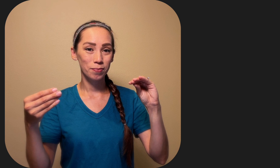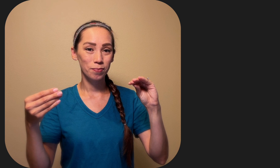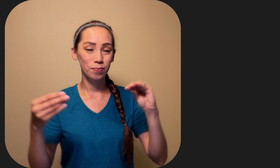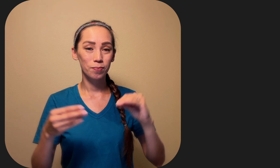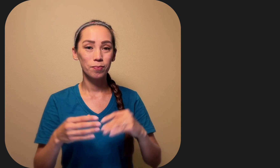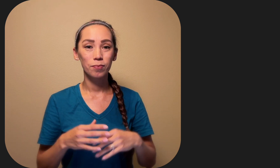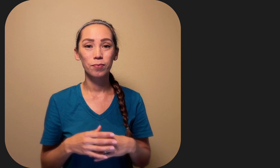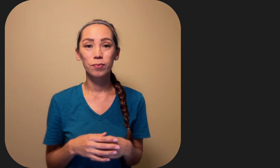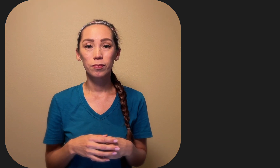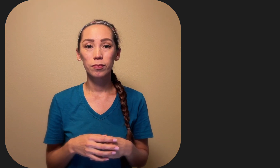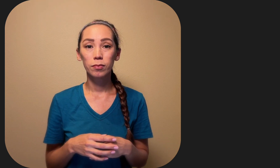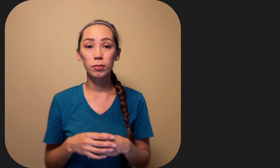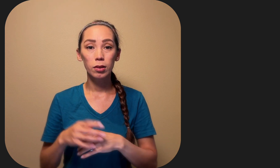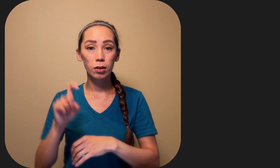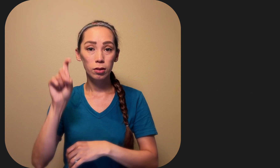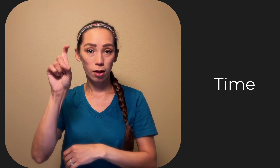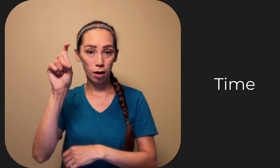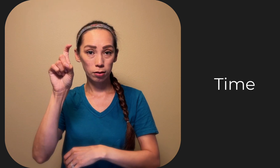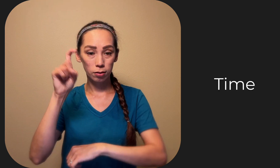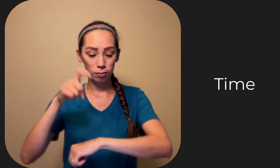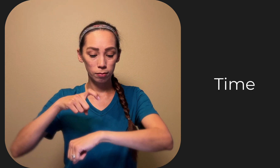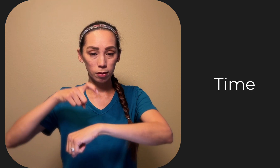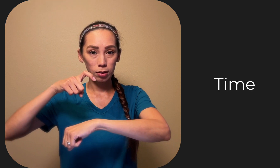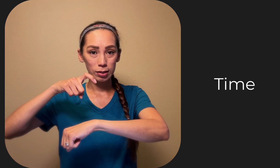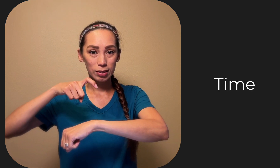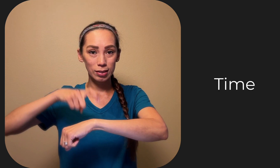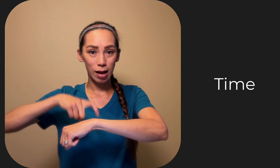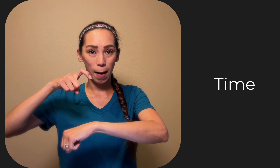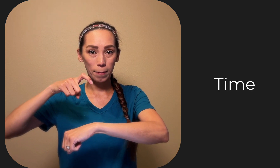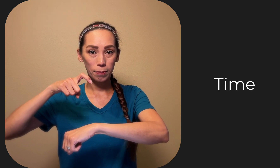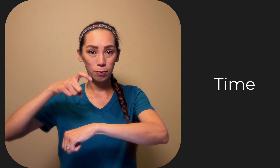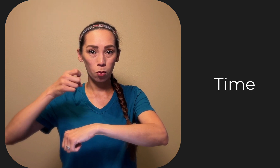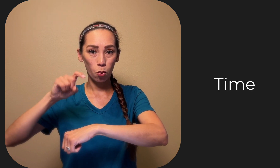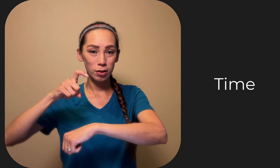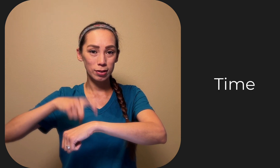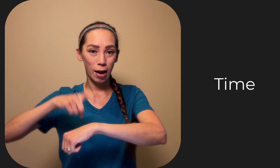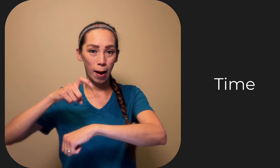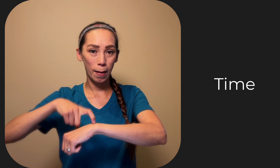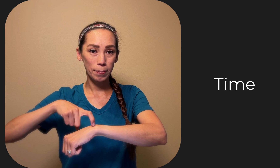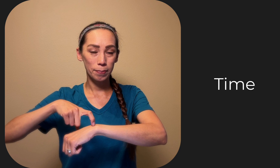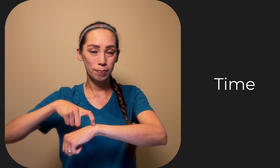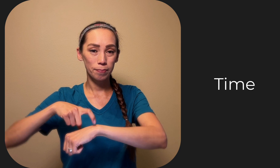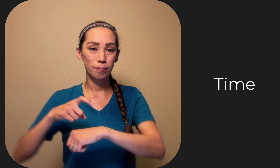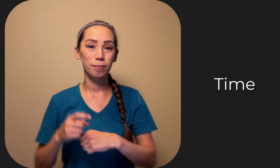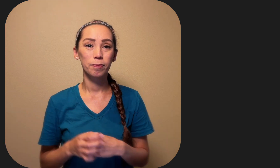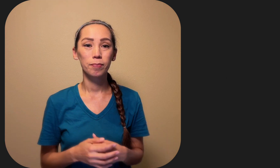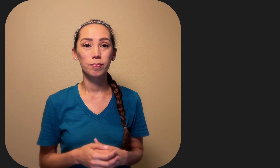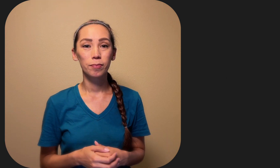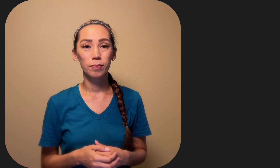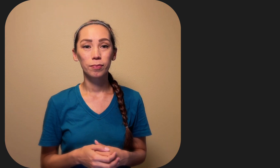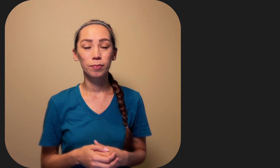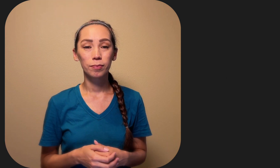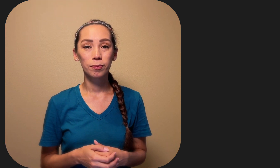The sign for time, you would take your X and you would tap it on your wrist.